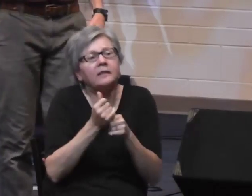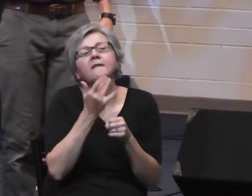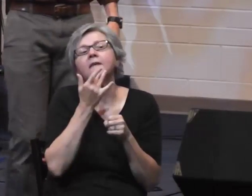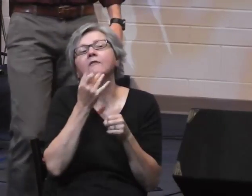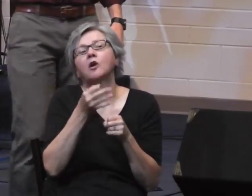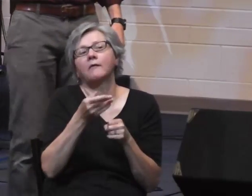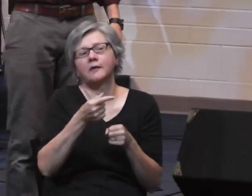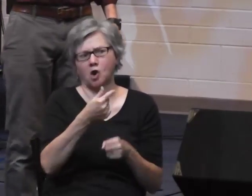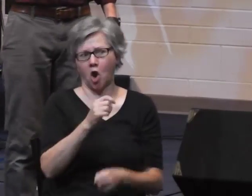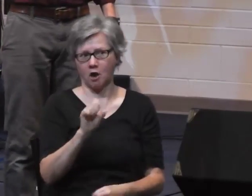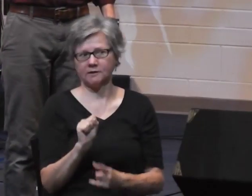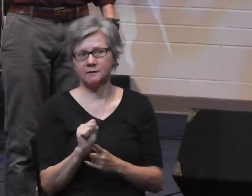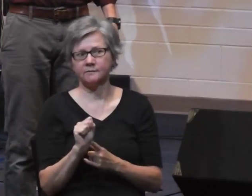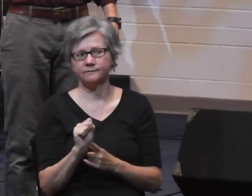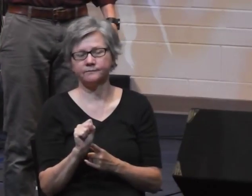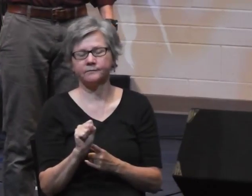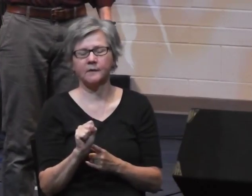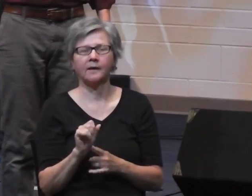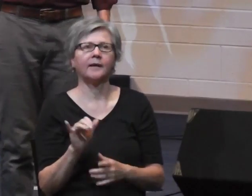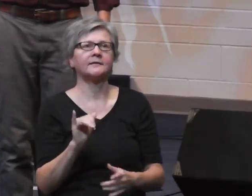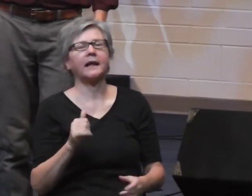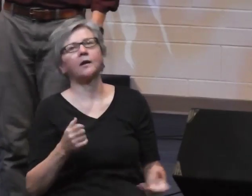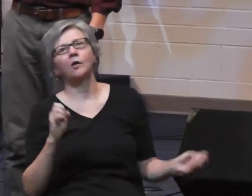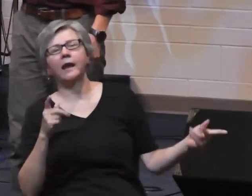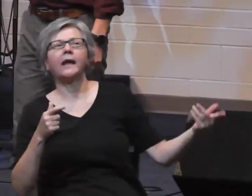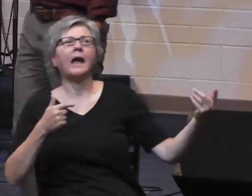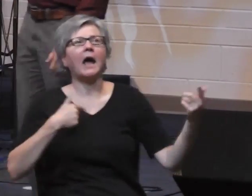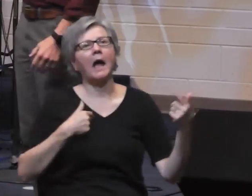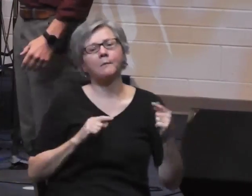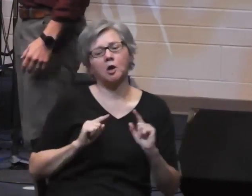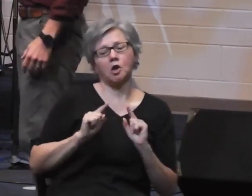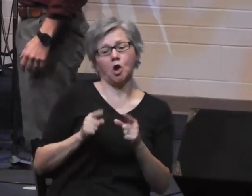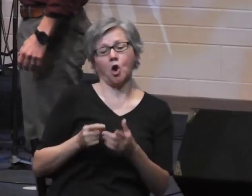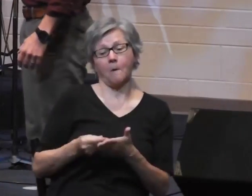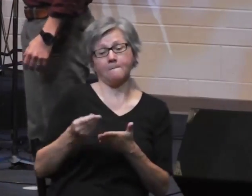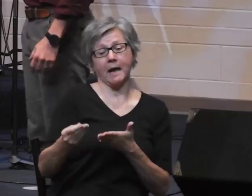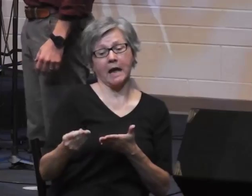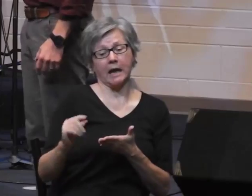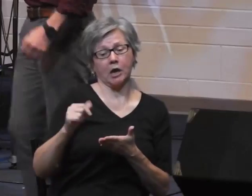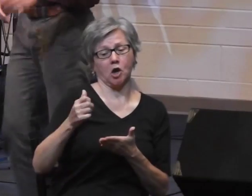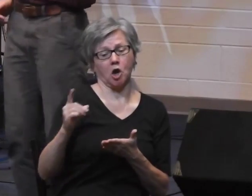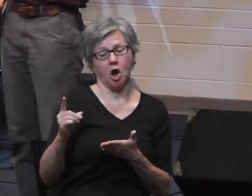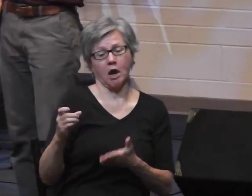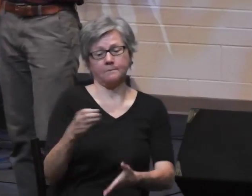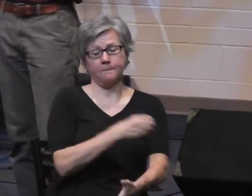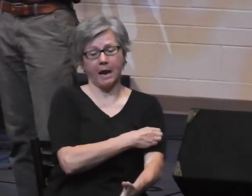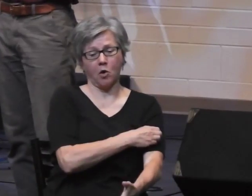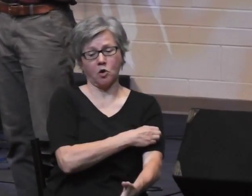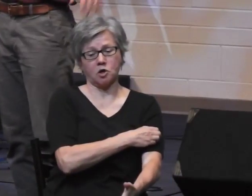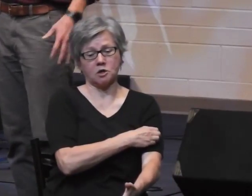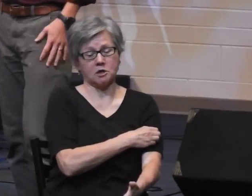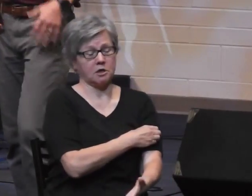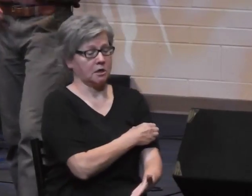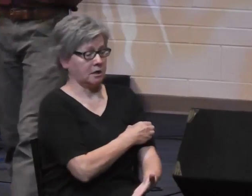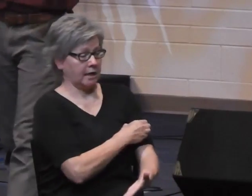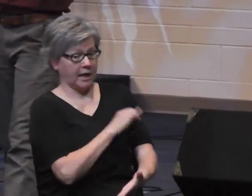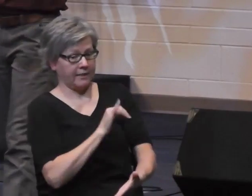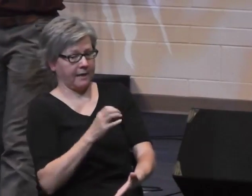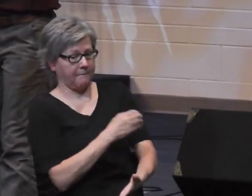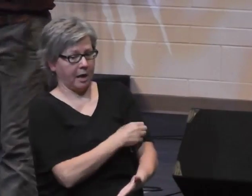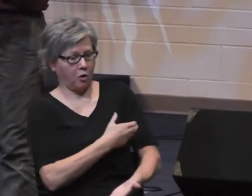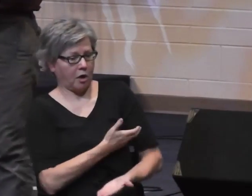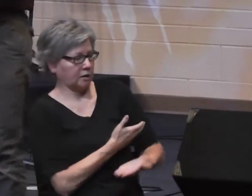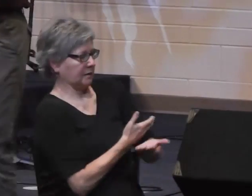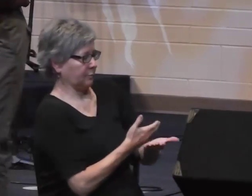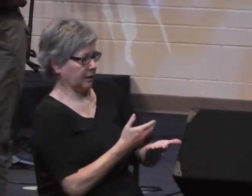what I'm going to do? I'm going to go and buy some god power so I can bring it with me in what I'm doing. I'm going to bring it with me in this big fight,